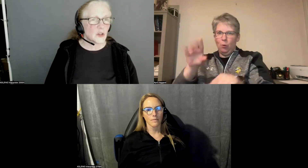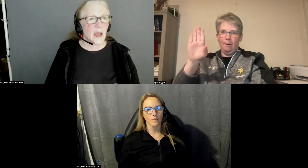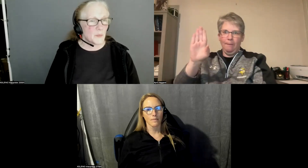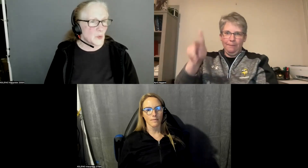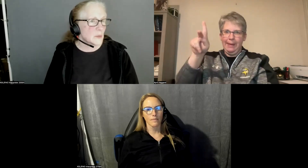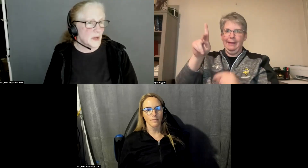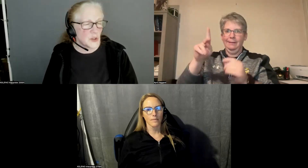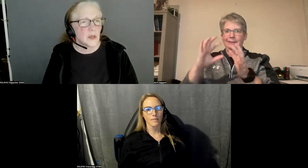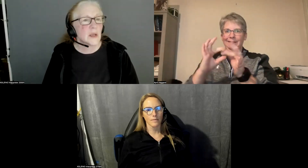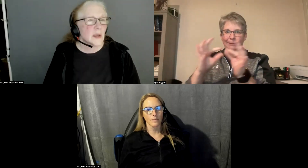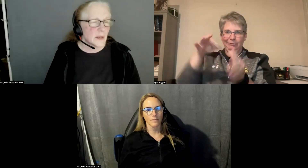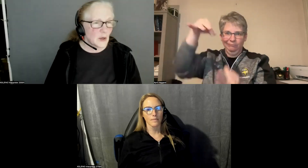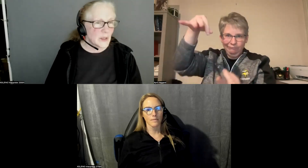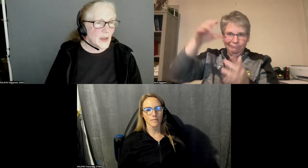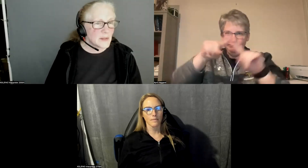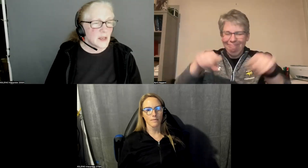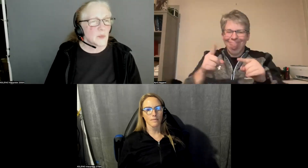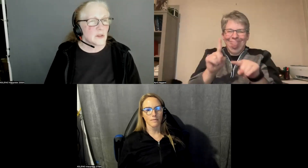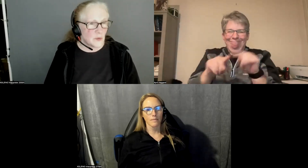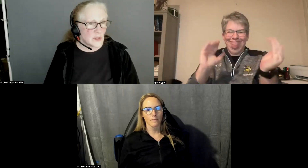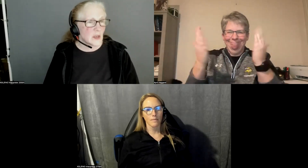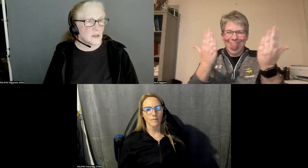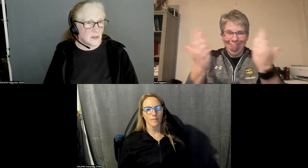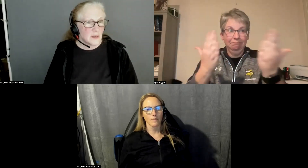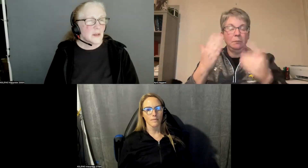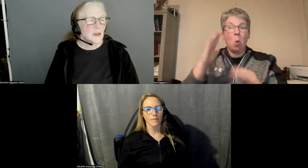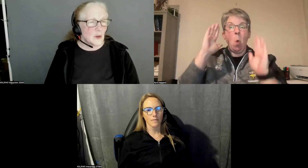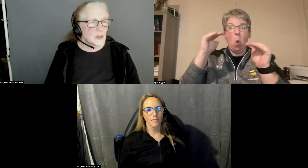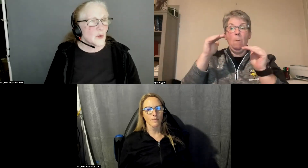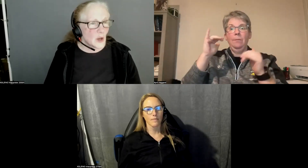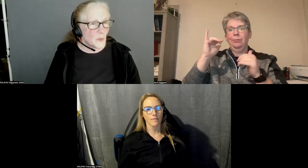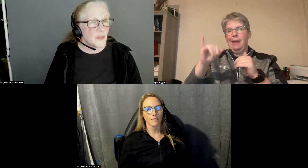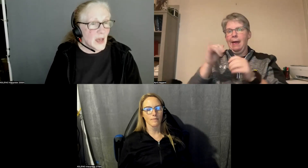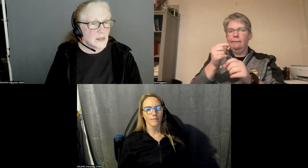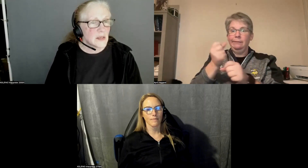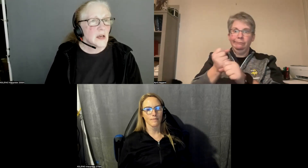anything to look at between the budget, and the bank statements. We've discussed, what's going on with that.